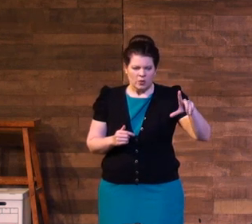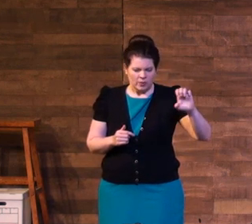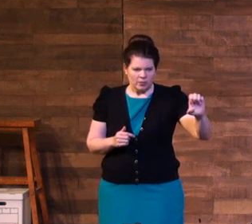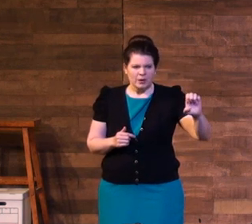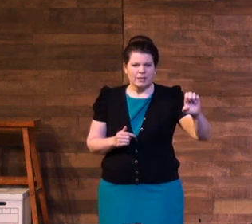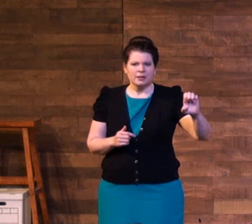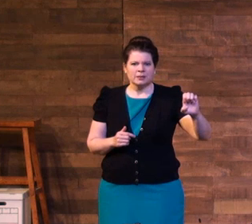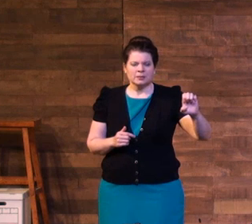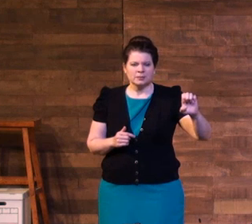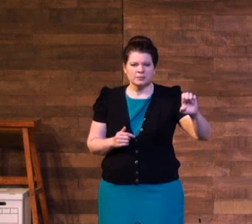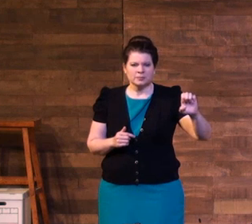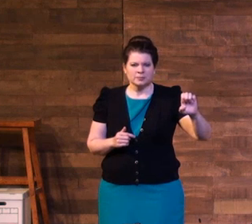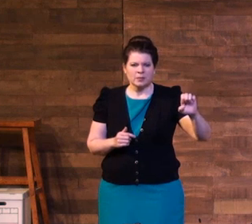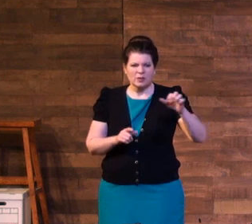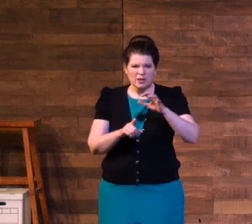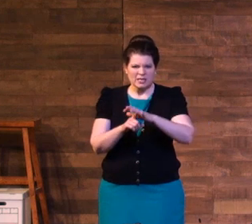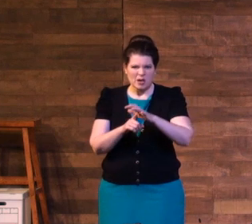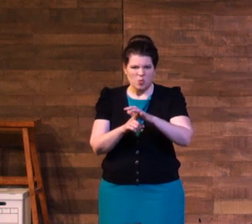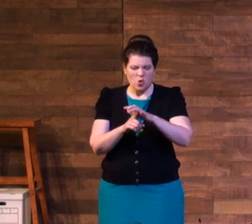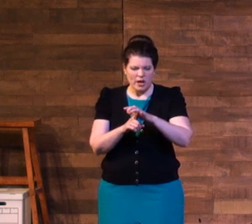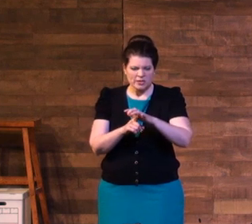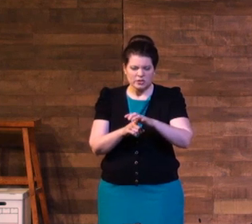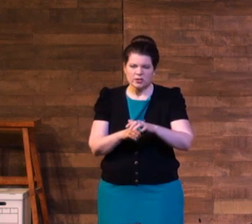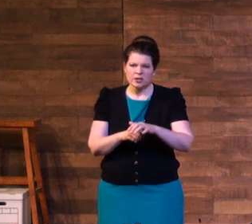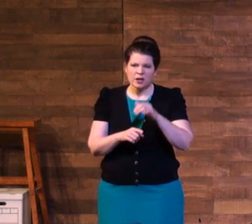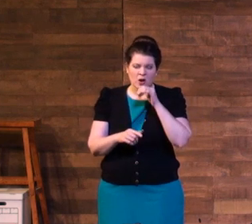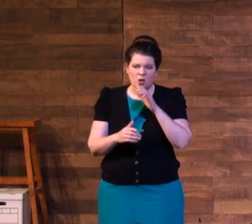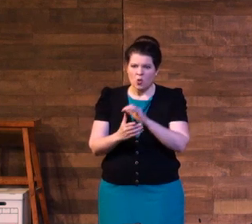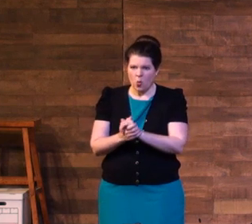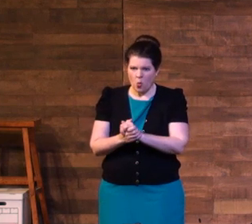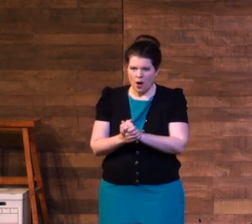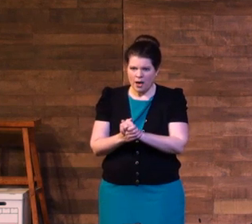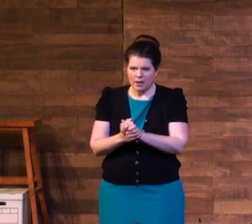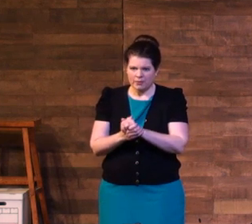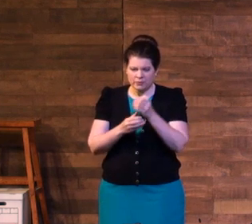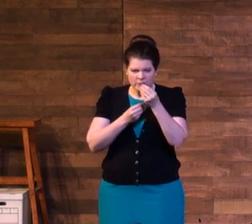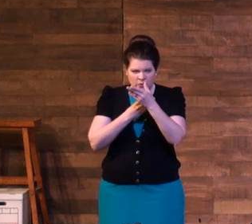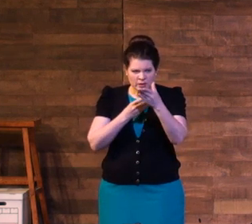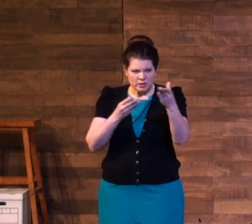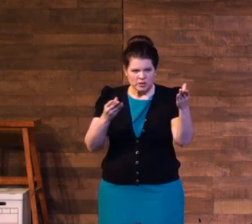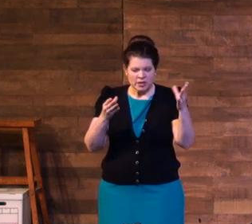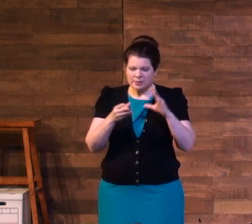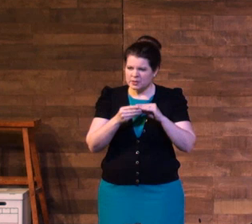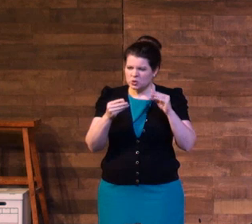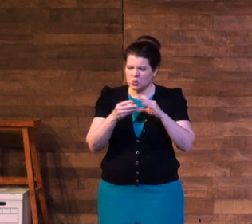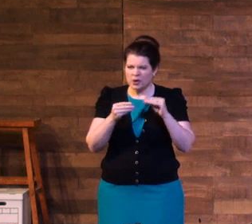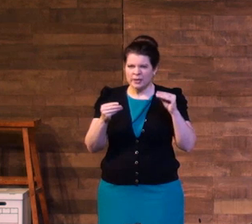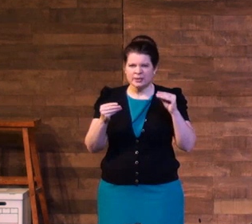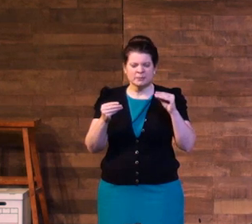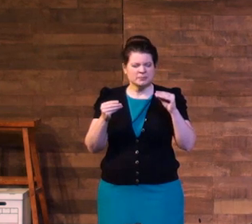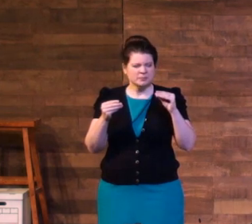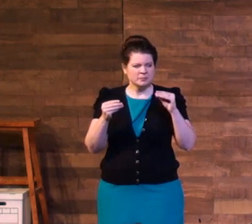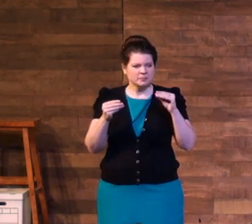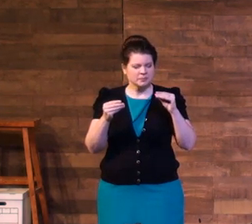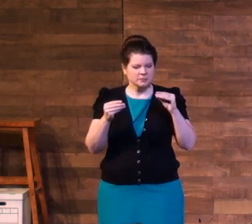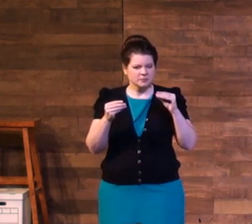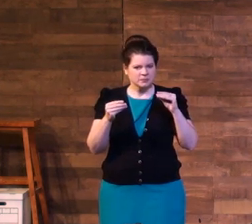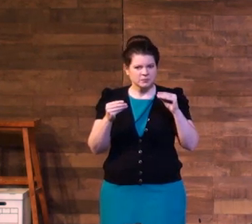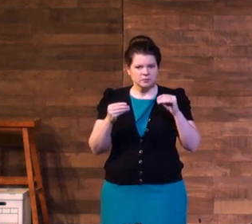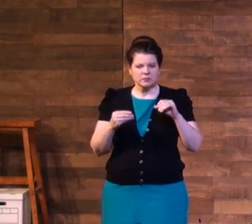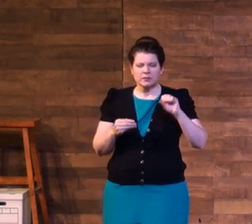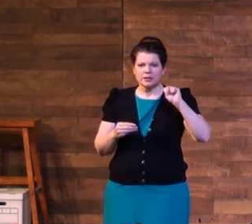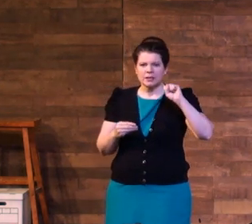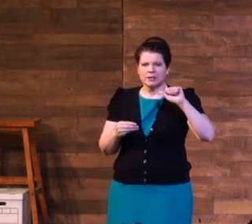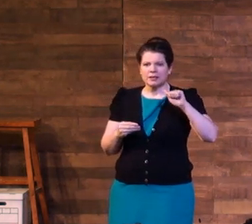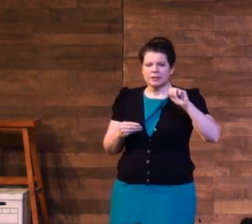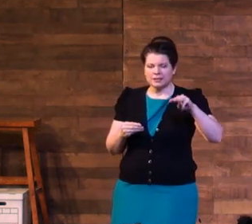ultimately pressure Samson's wife to share with them what the riddle is, Samson is so